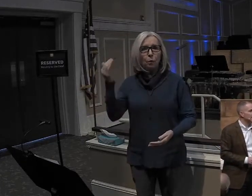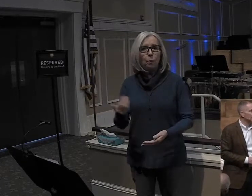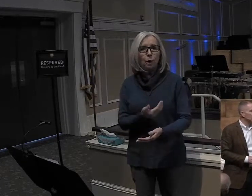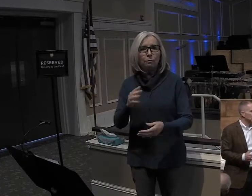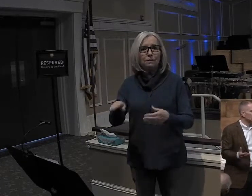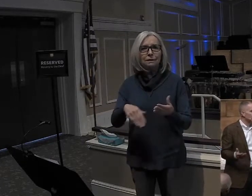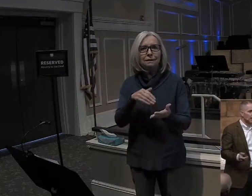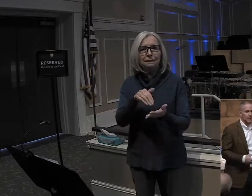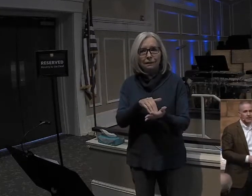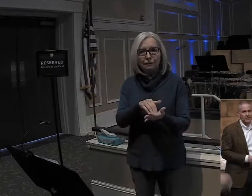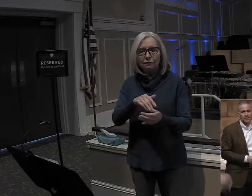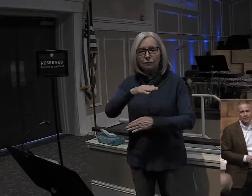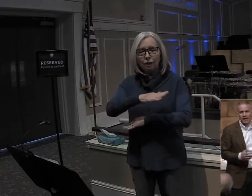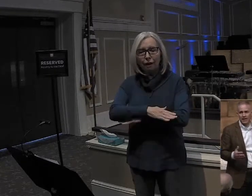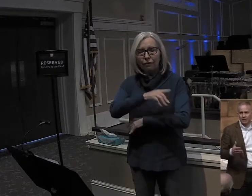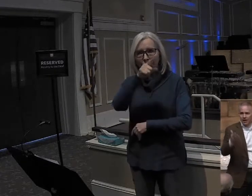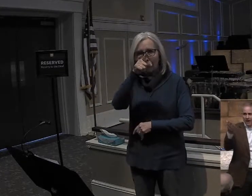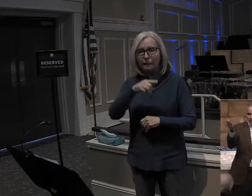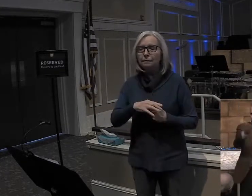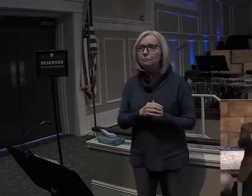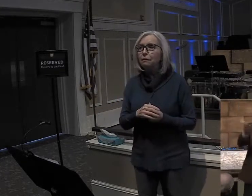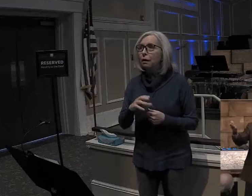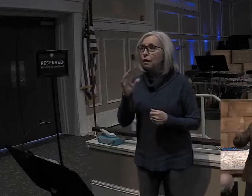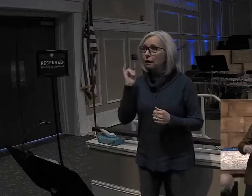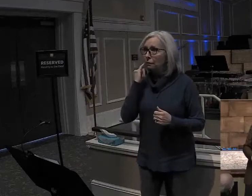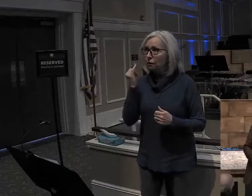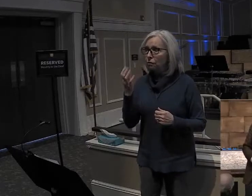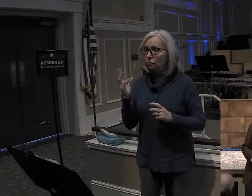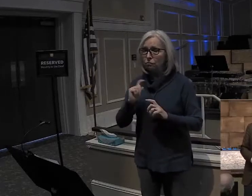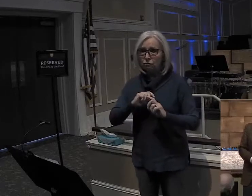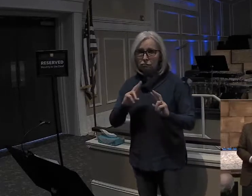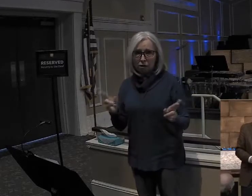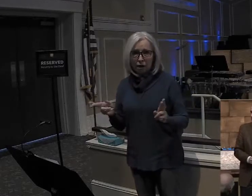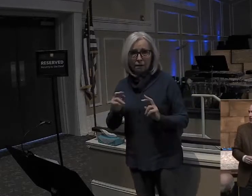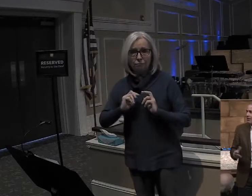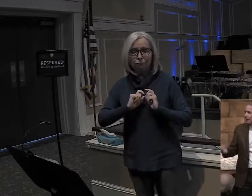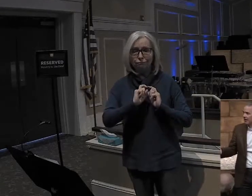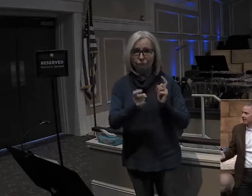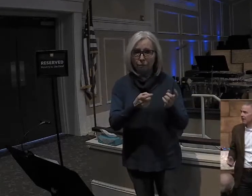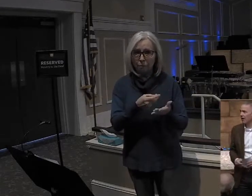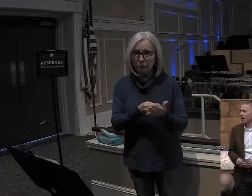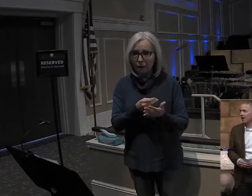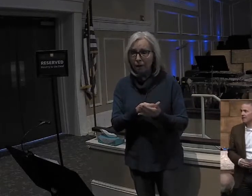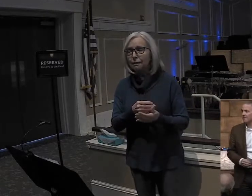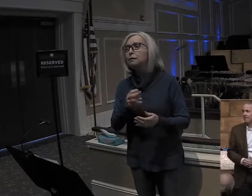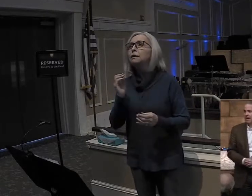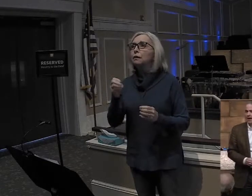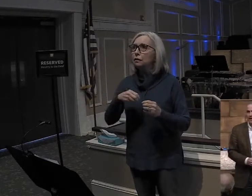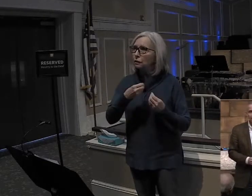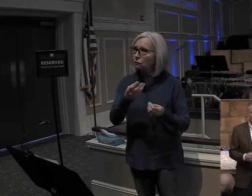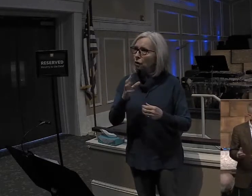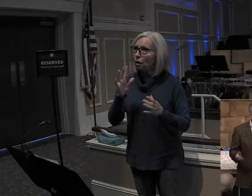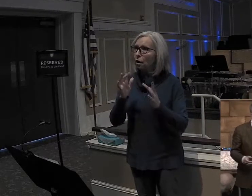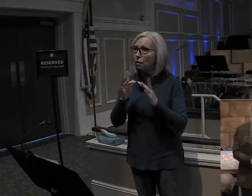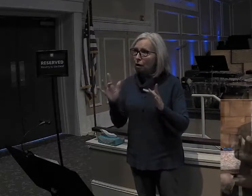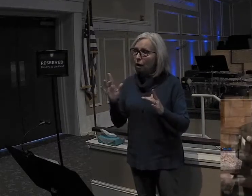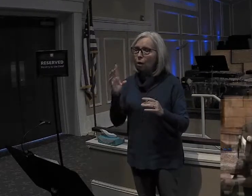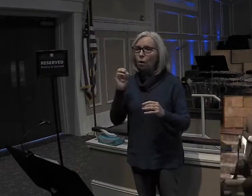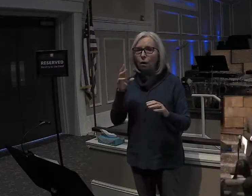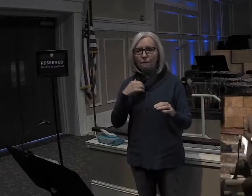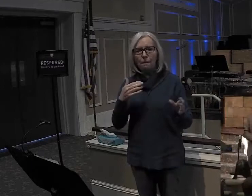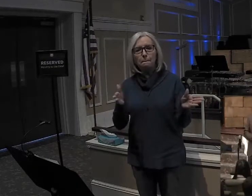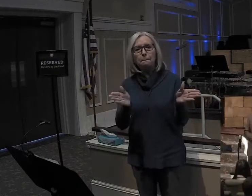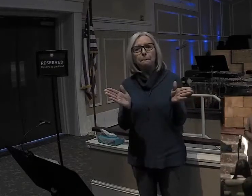give you. If you came prepared to give your tithes or your offerings, the offering boxes are out in the foyer area. You can give online. Thank you for being